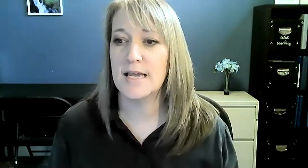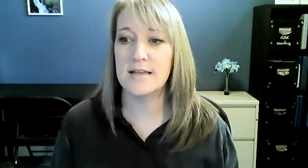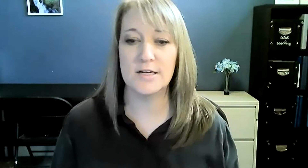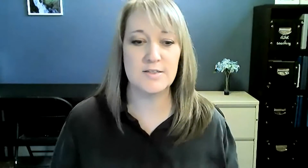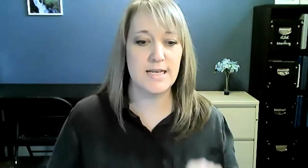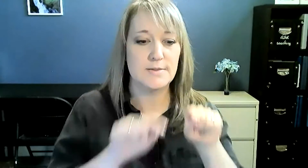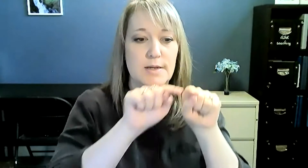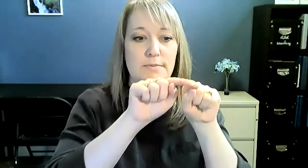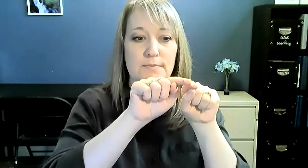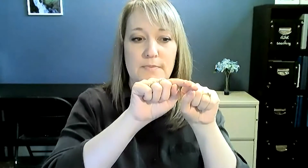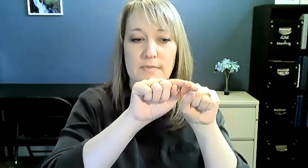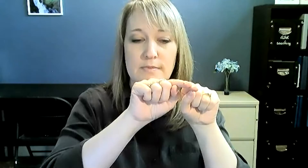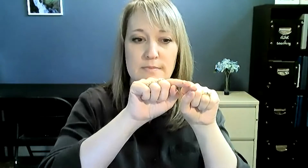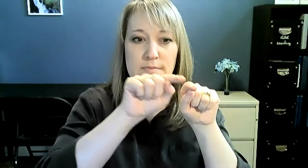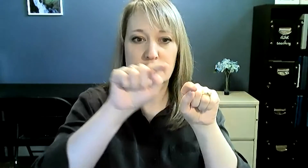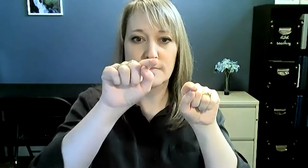And here's the next one.